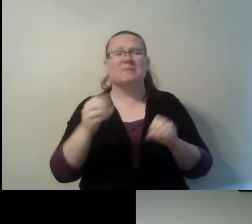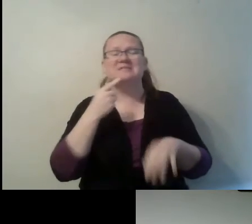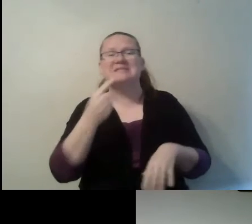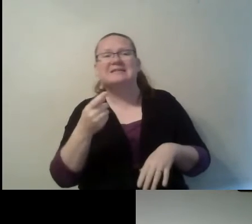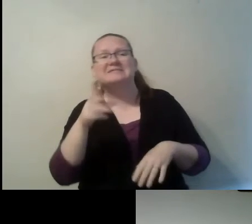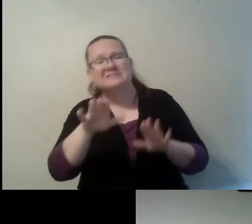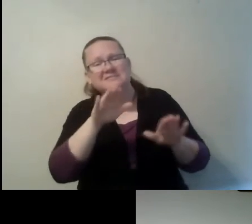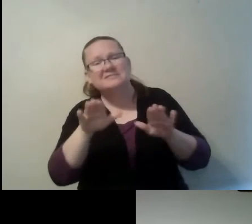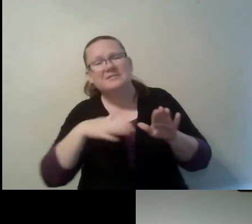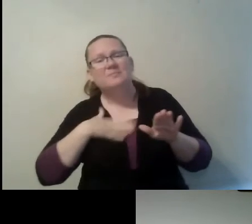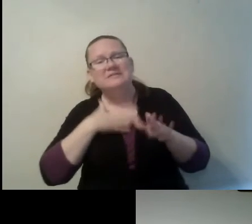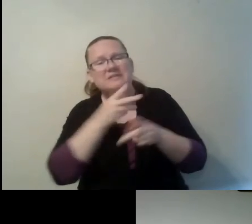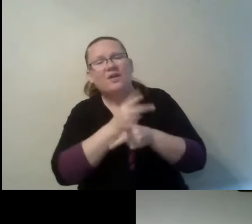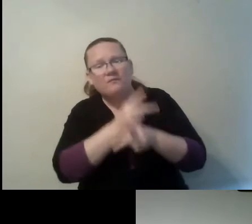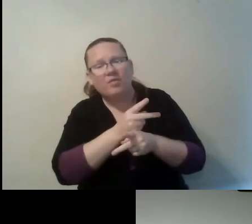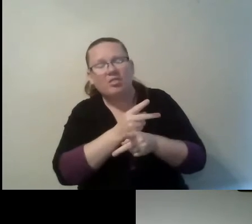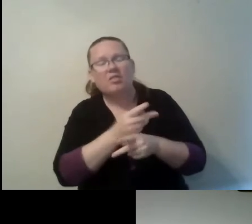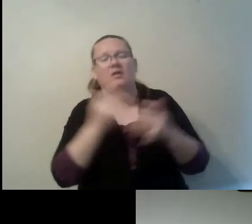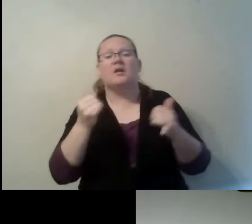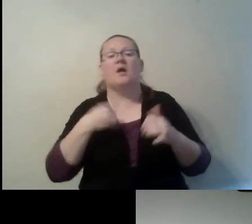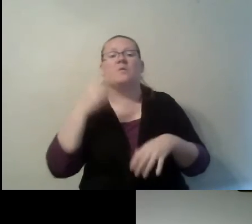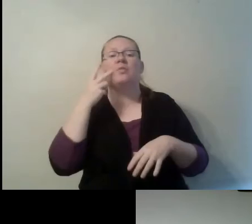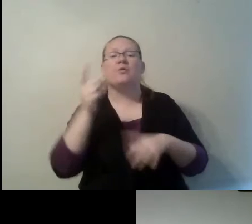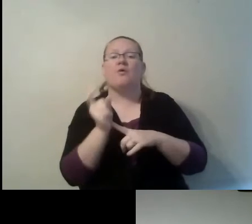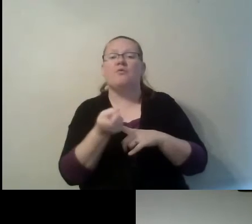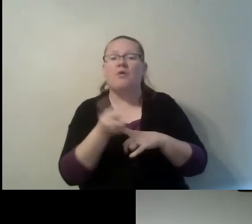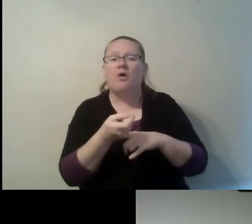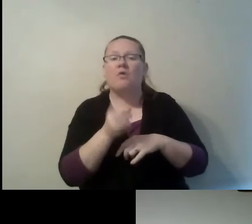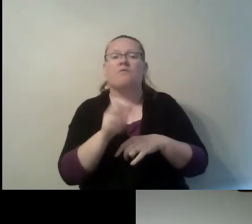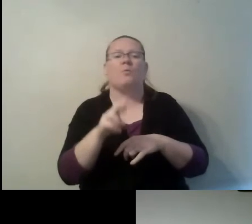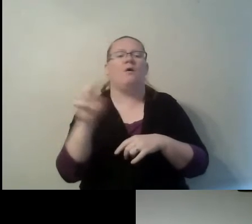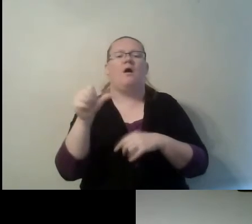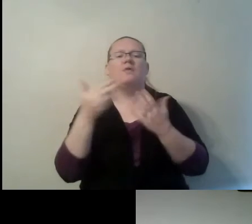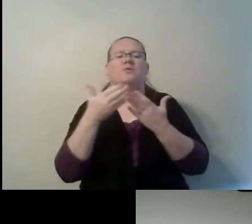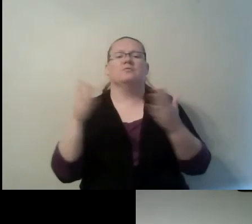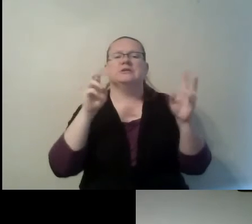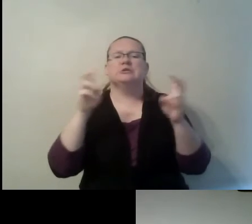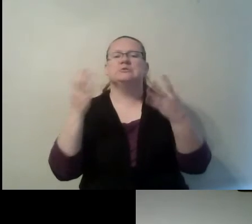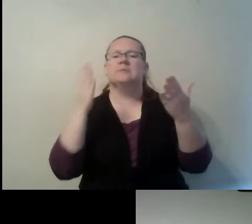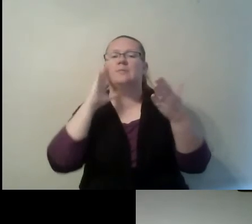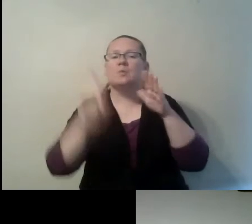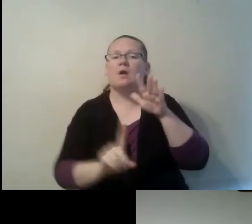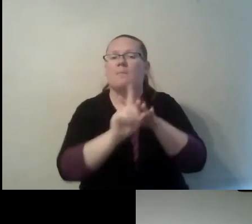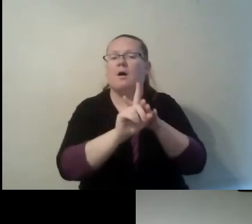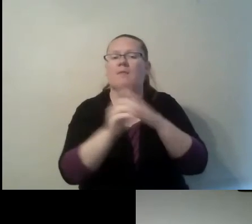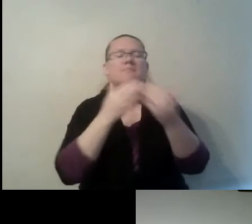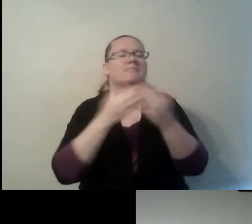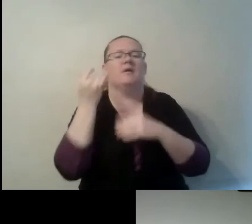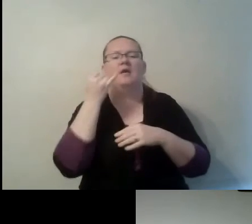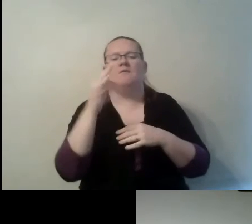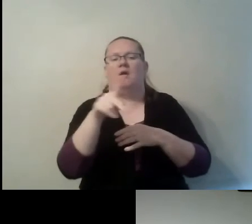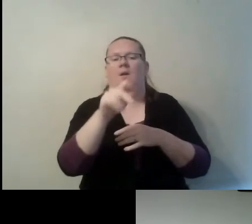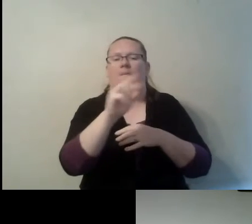concern. Let's take a look now at golf courses or those other issues that might come up, whether they're using the metro parks or